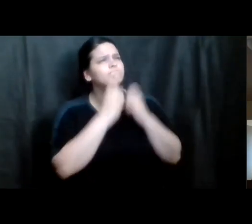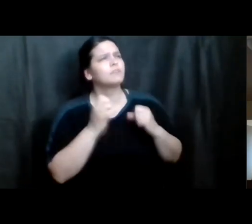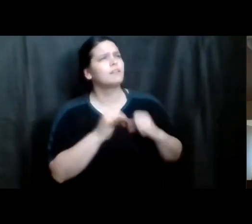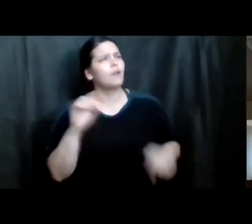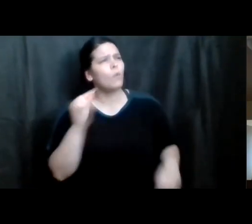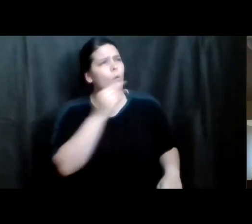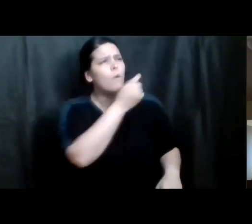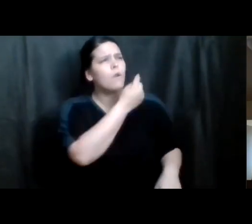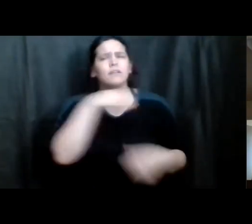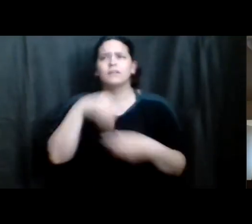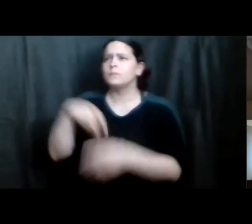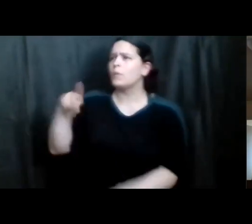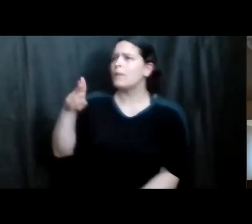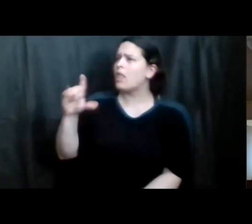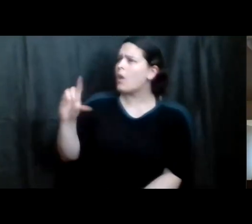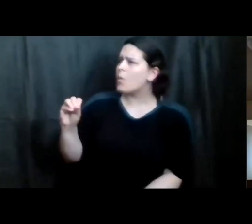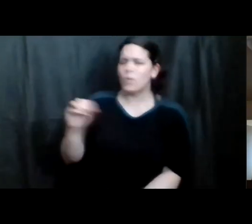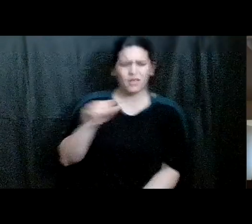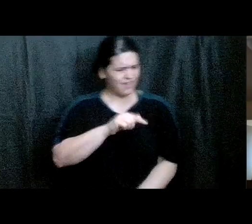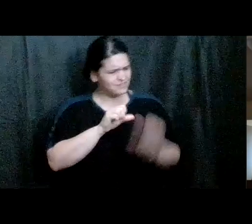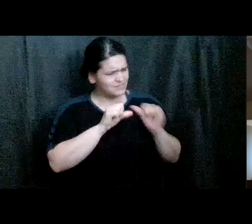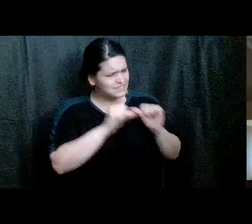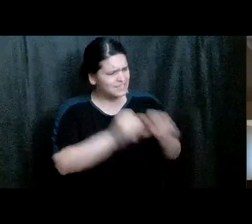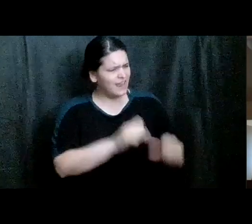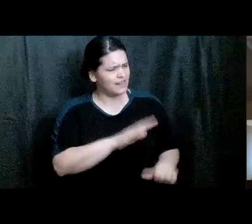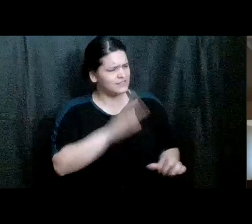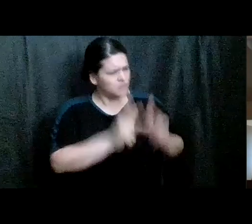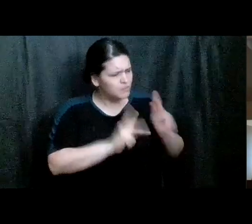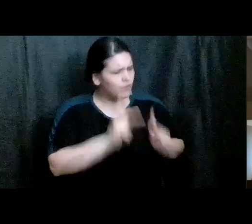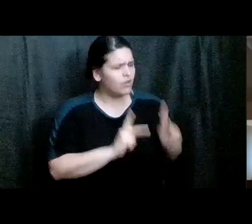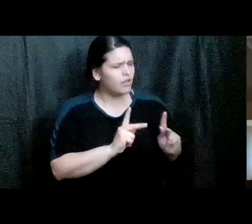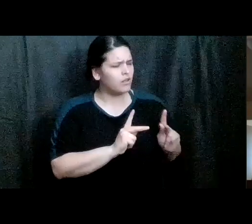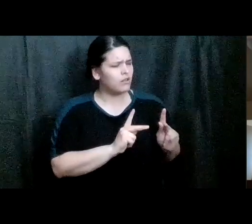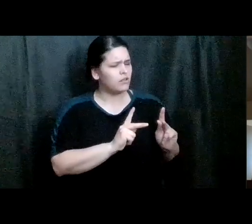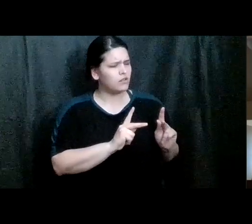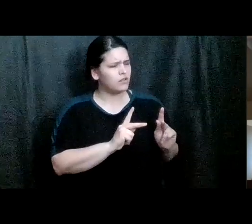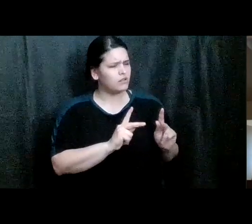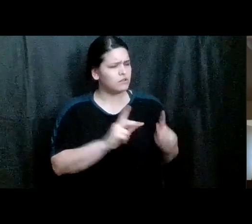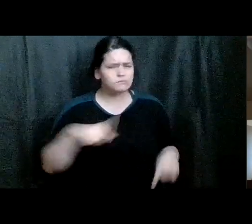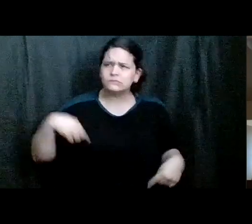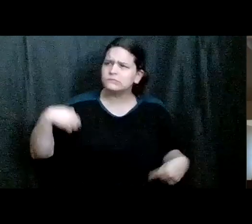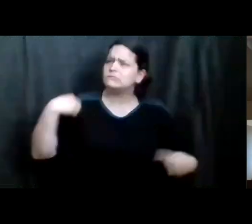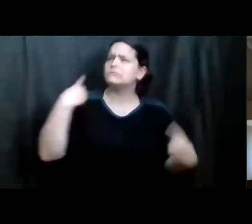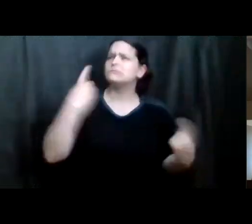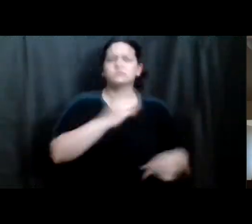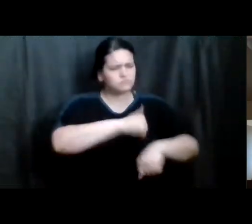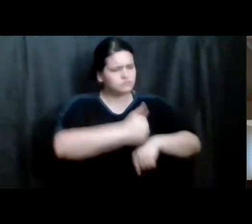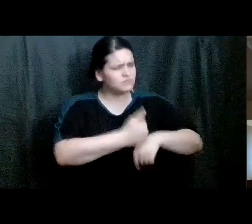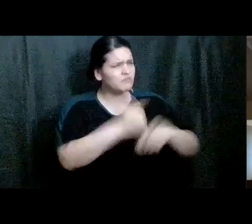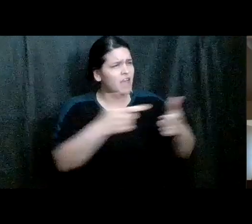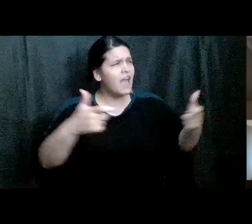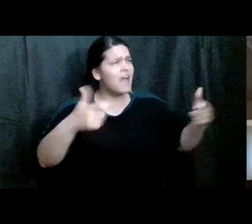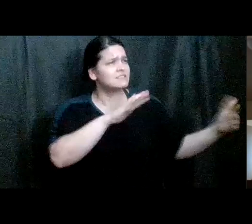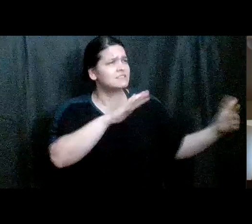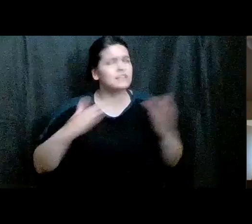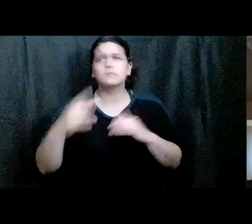the intelligence of Mayan people. Over time, created vast cities that spoke with constellations, purple fields